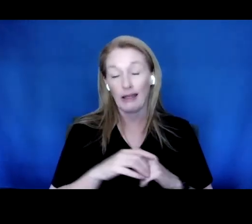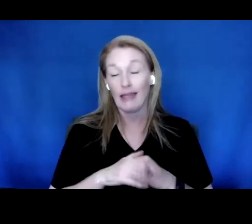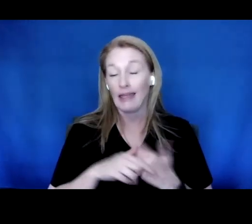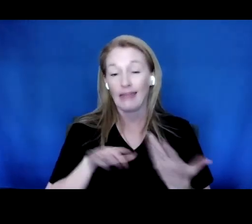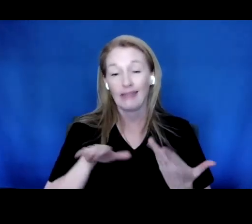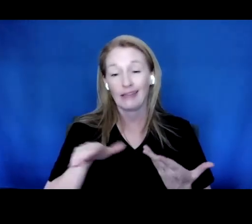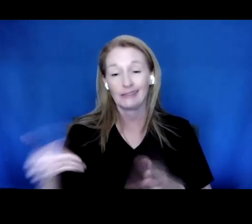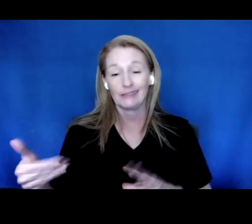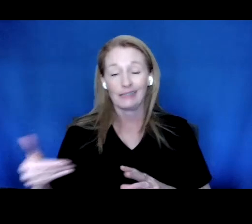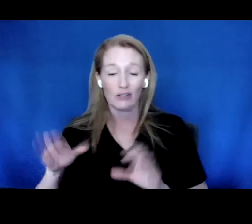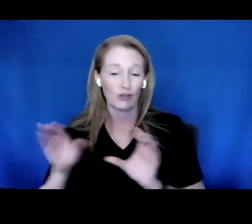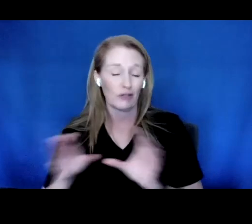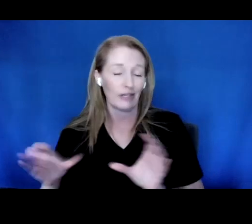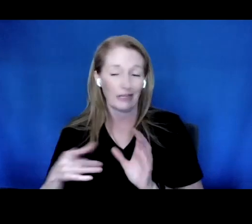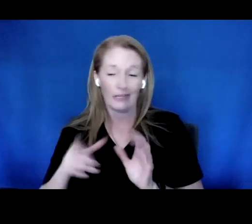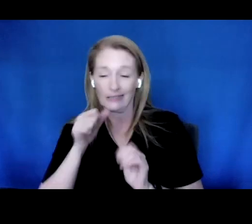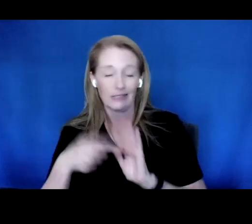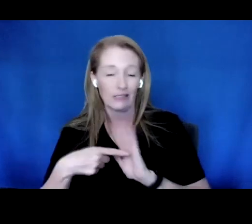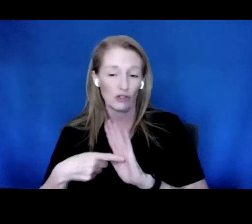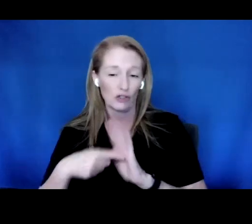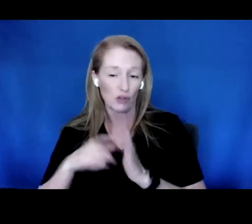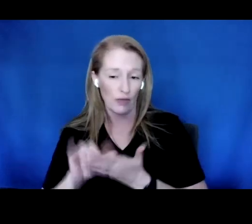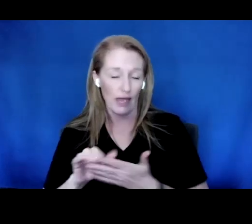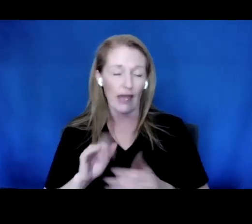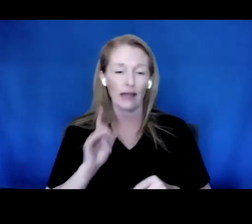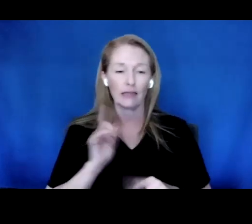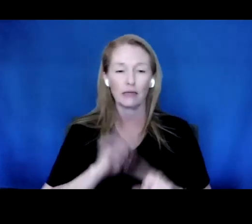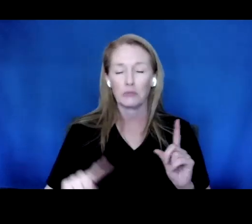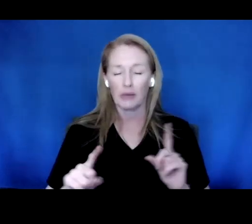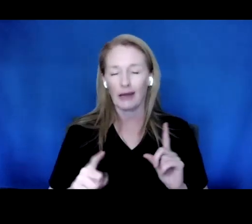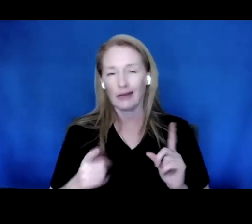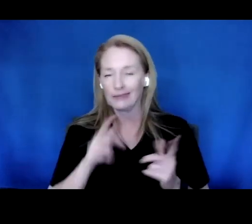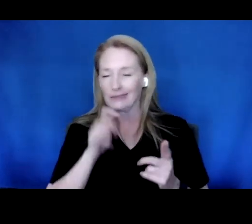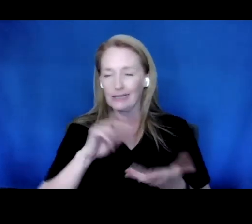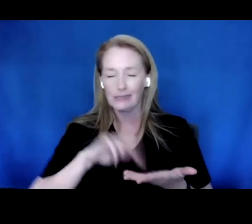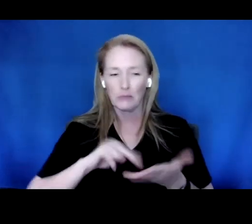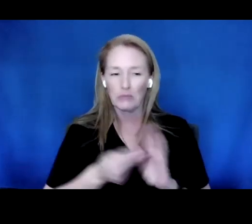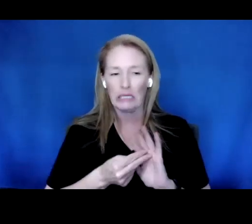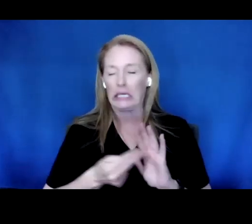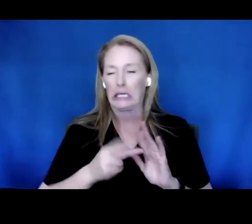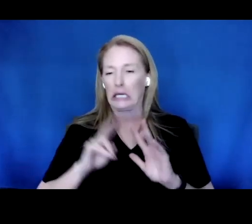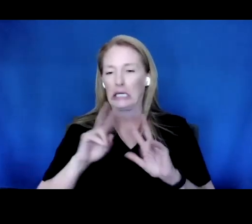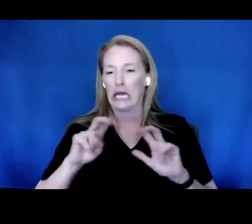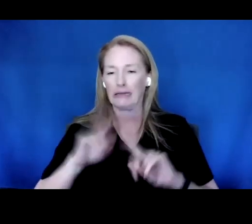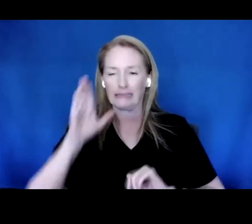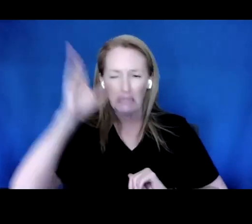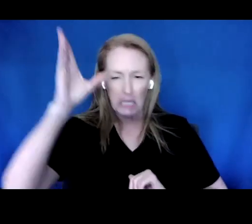could be done to see how we can connect those data points, but for this analysis specifically, that was not included.